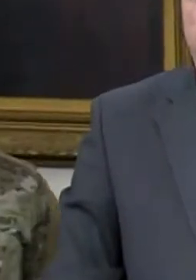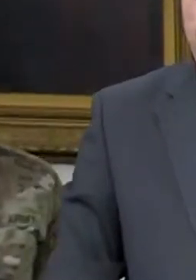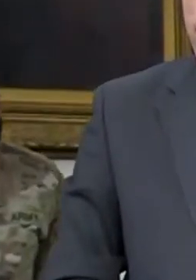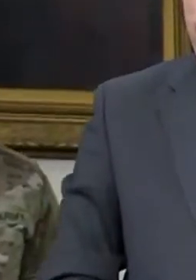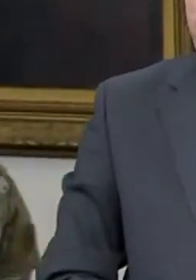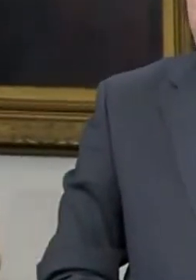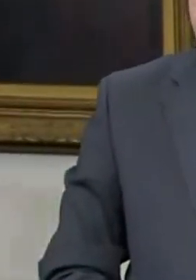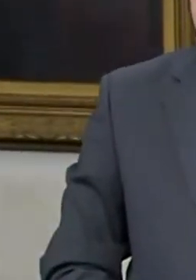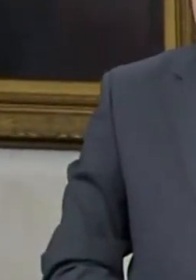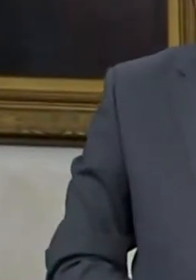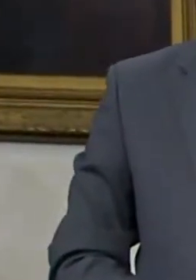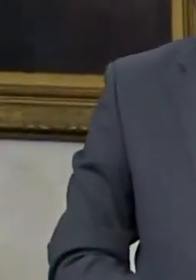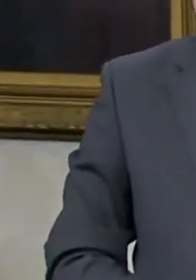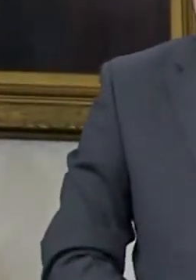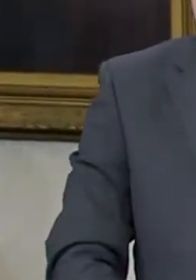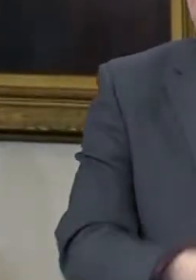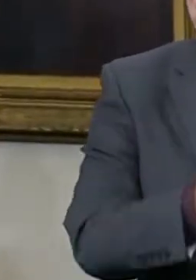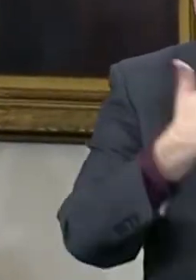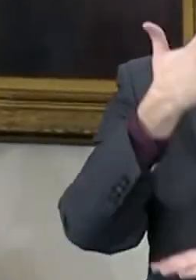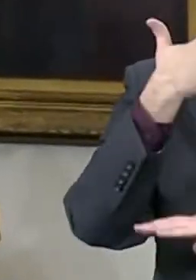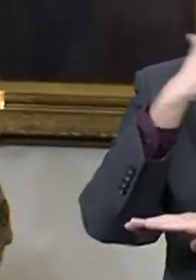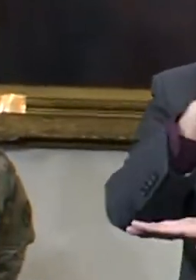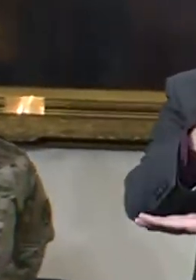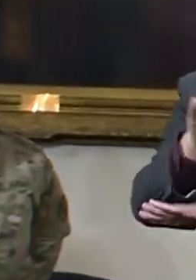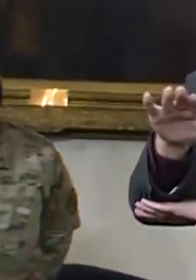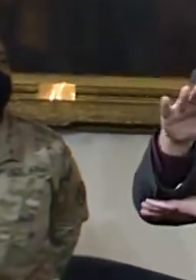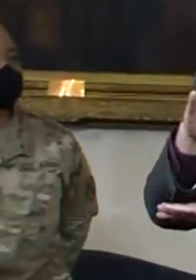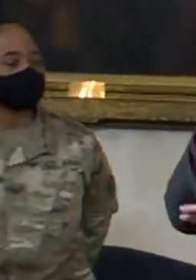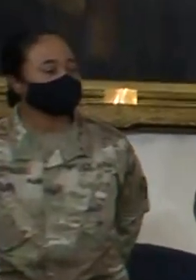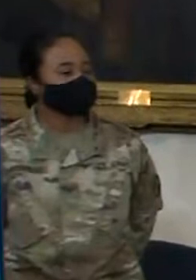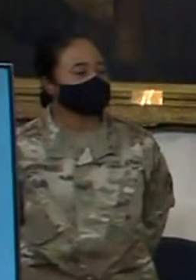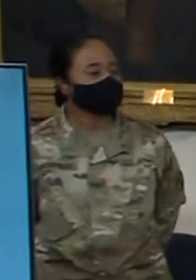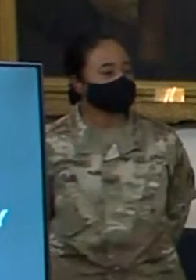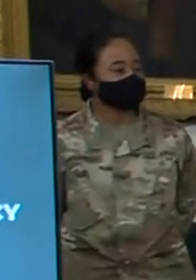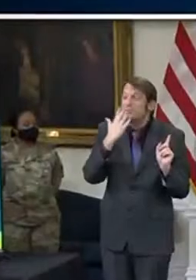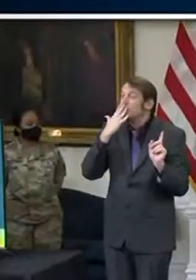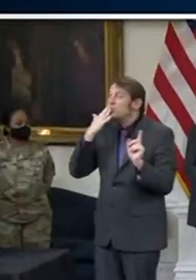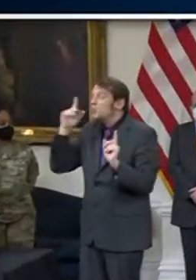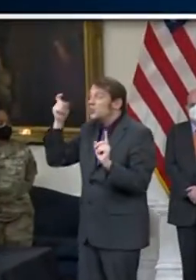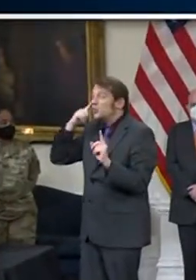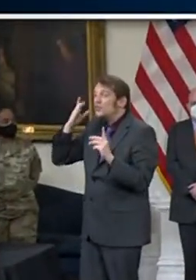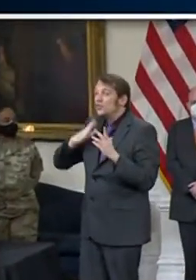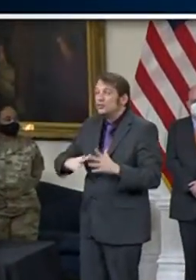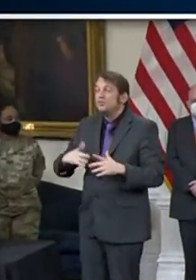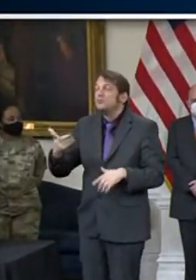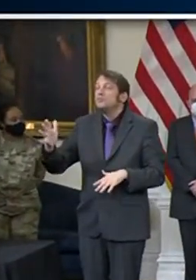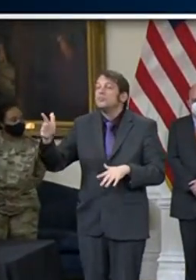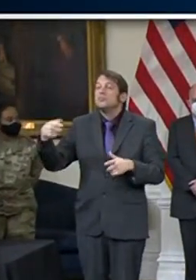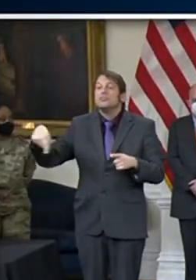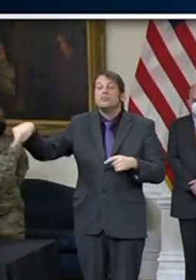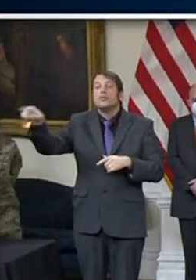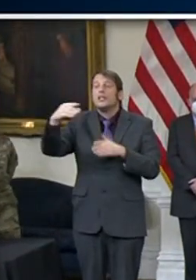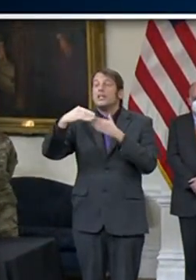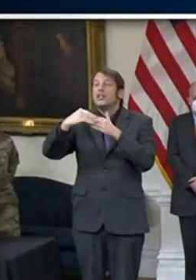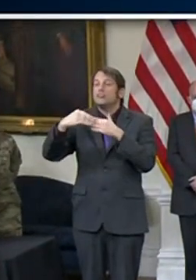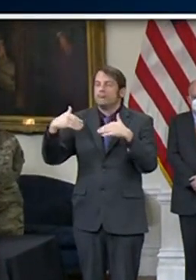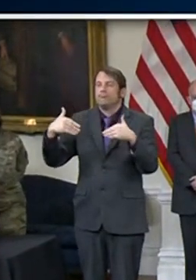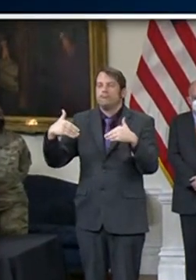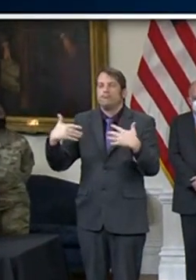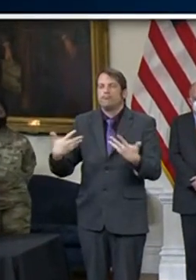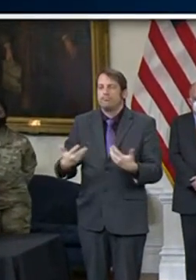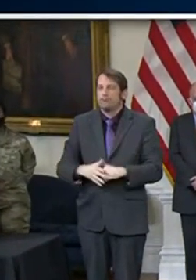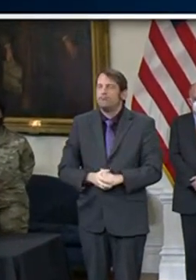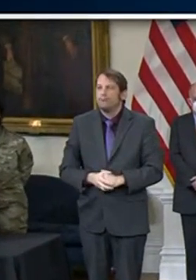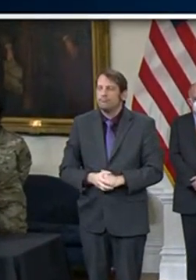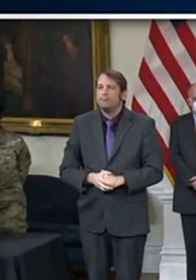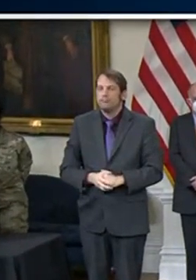Good afternoon. Thank you, General Burkhead. Thank you, Governor Hogan, for your unwavering leadership. I'm going to change gears just a little bit.